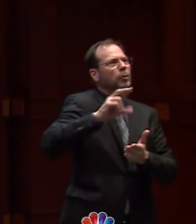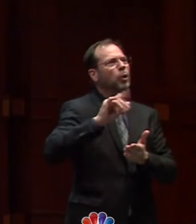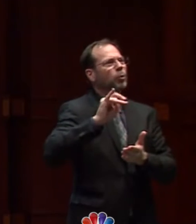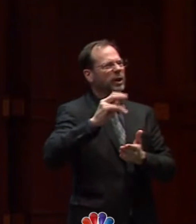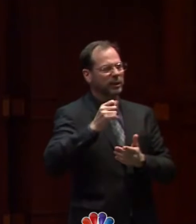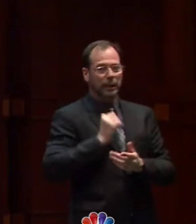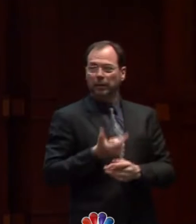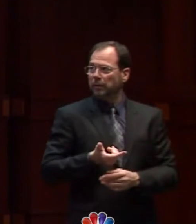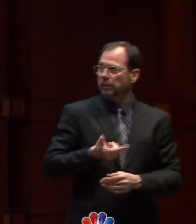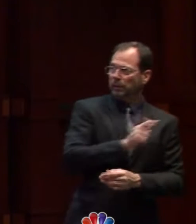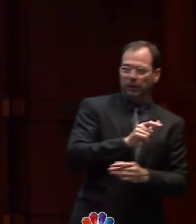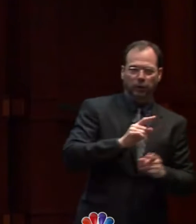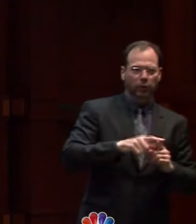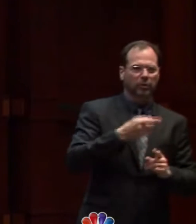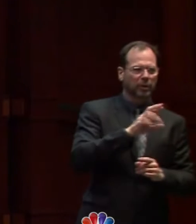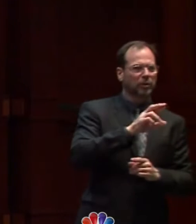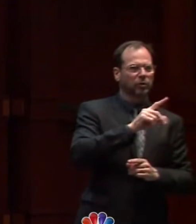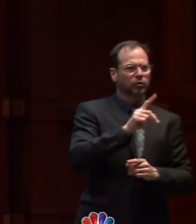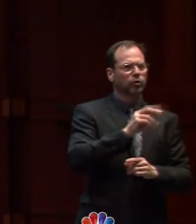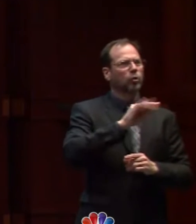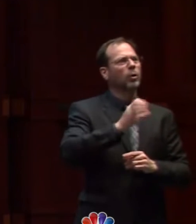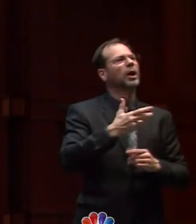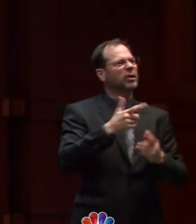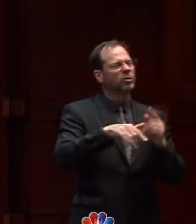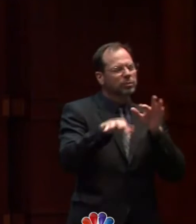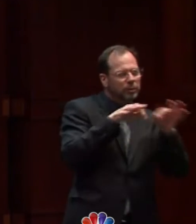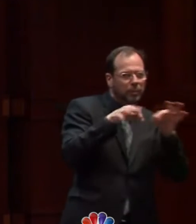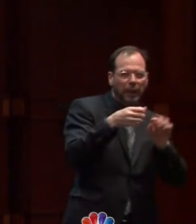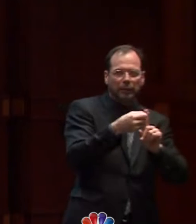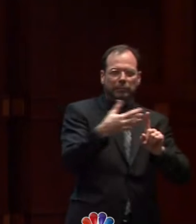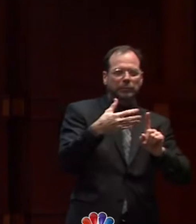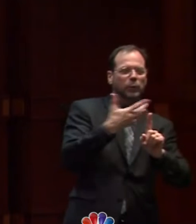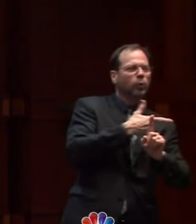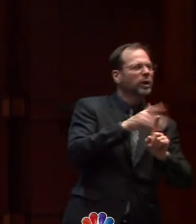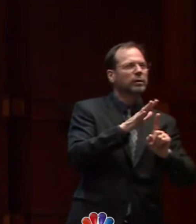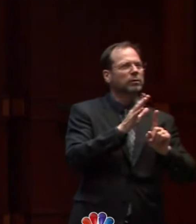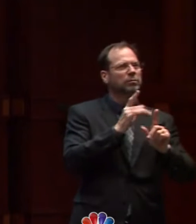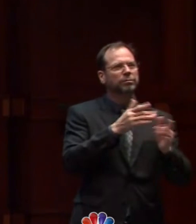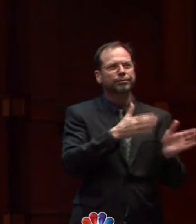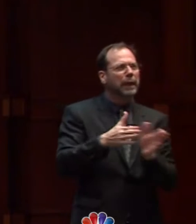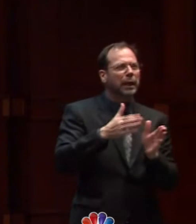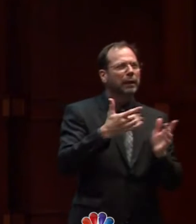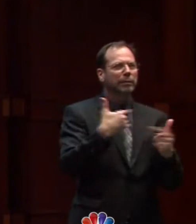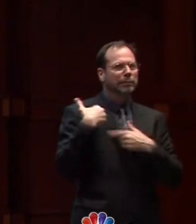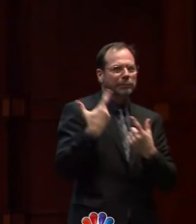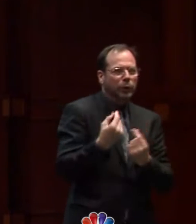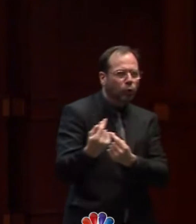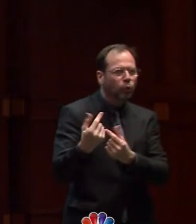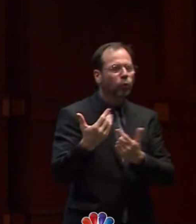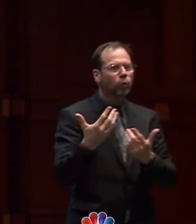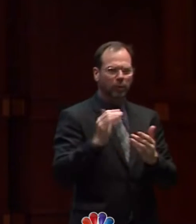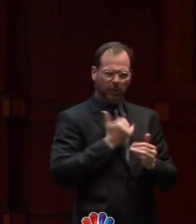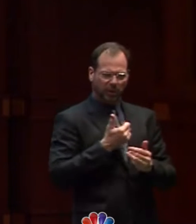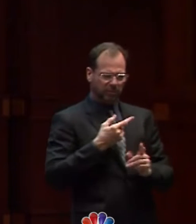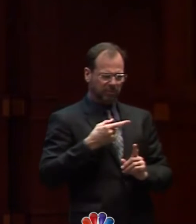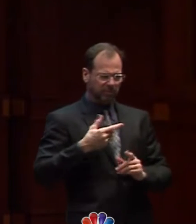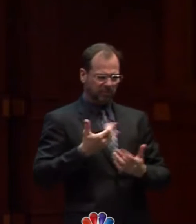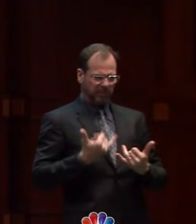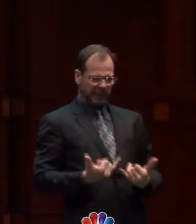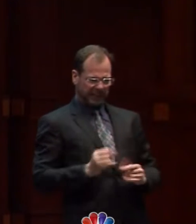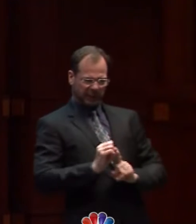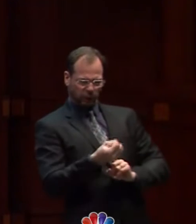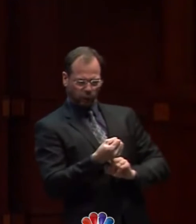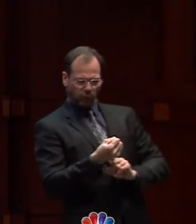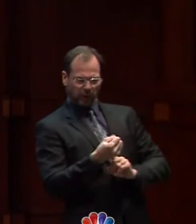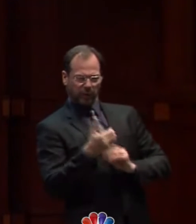the presentation to Dr. Zerwas to explain more about what he's been able to achieve and kind of where we are as a baseline right now and